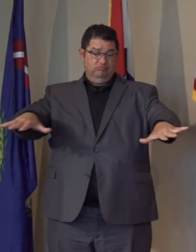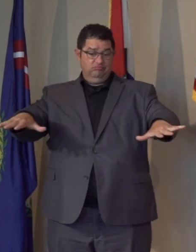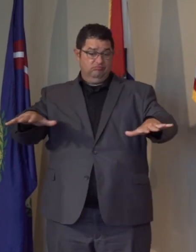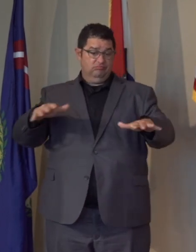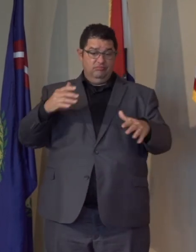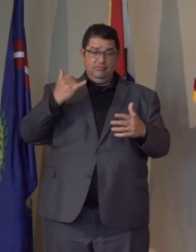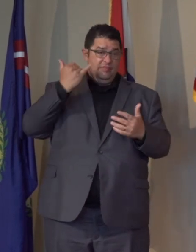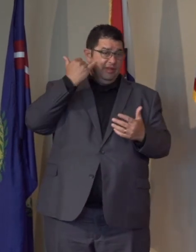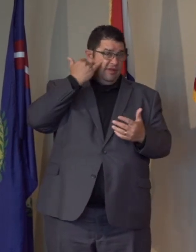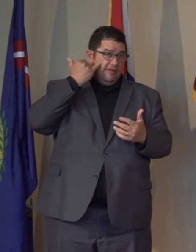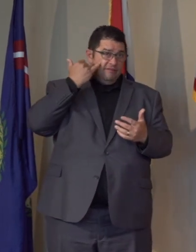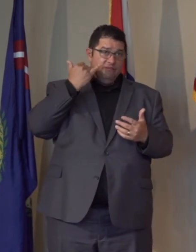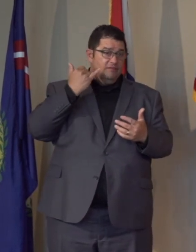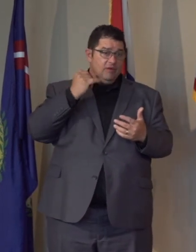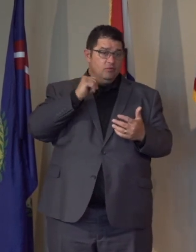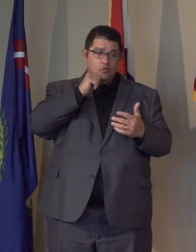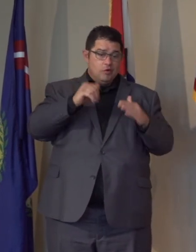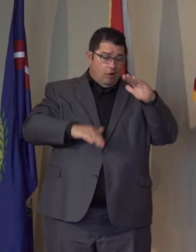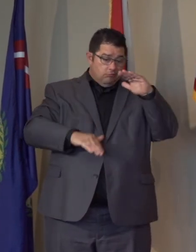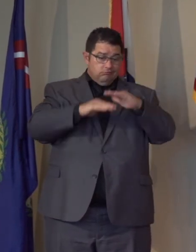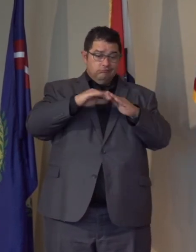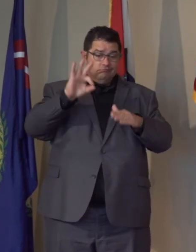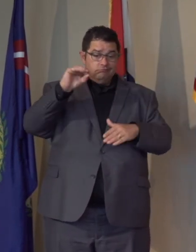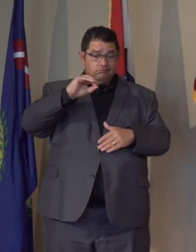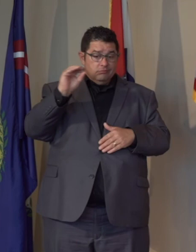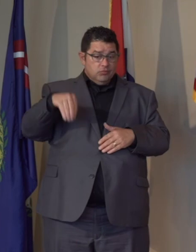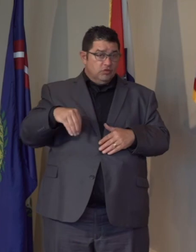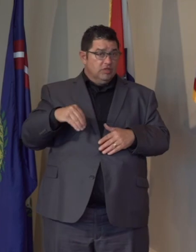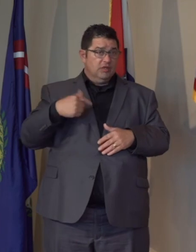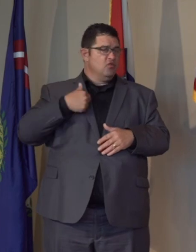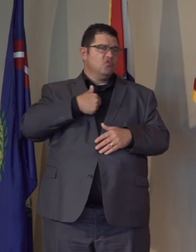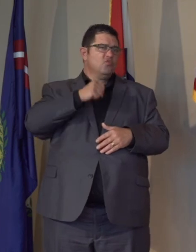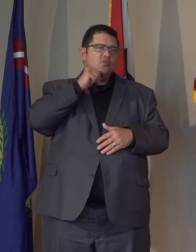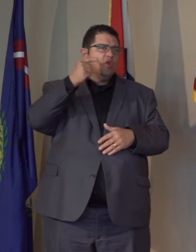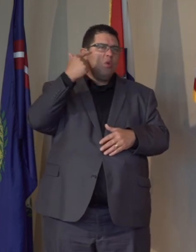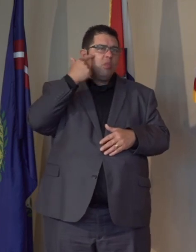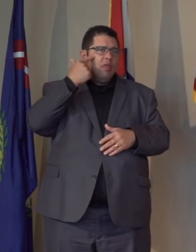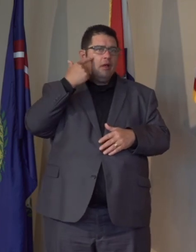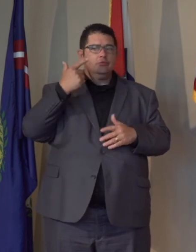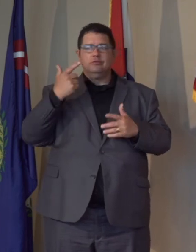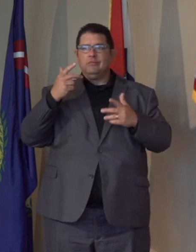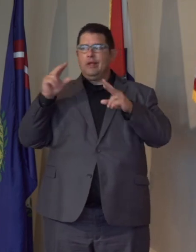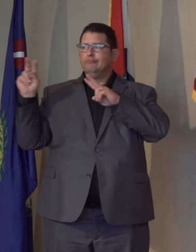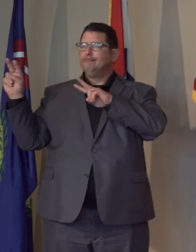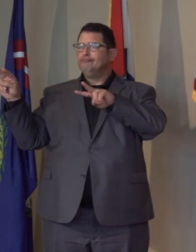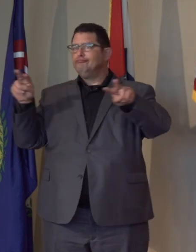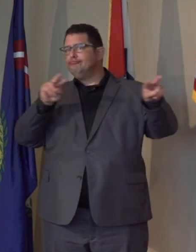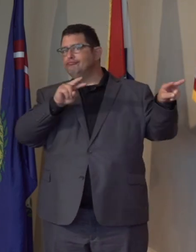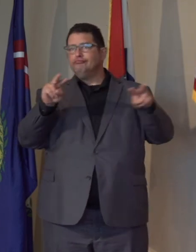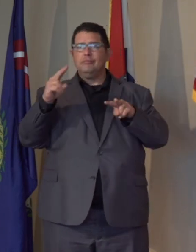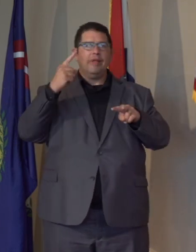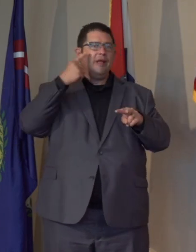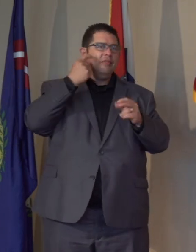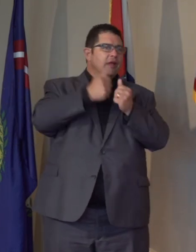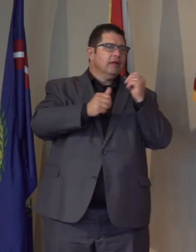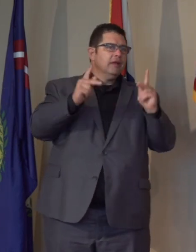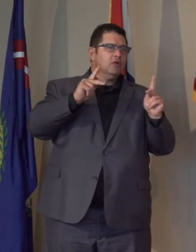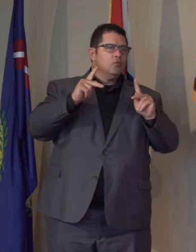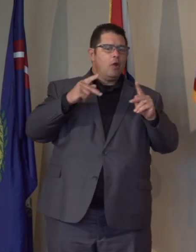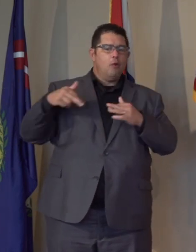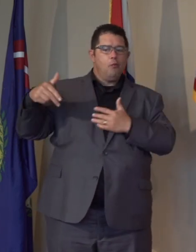orders. We don't believe we're there yet, just by observations. I think anyone walking around the community will recognize